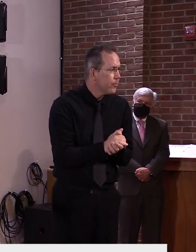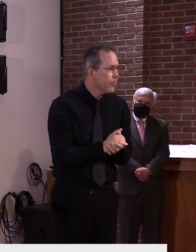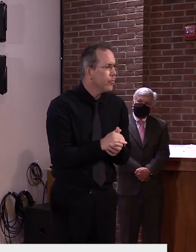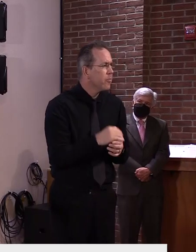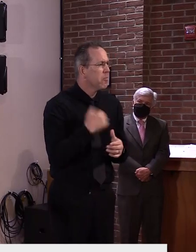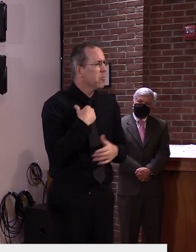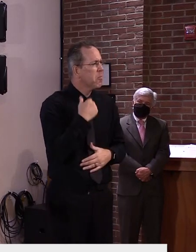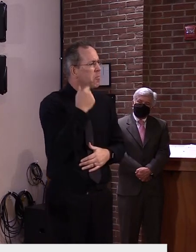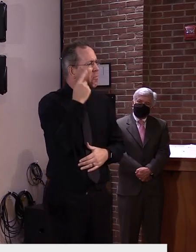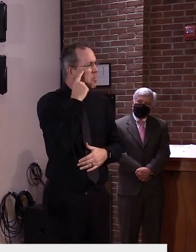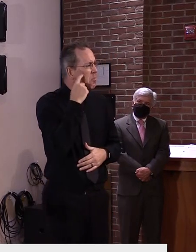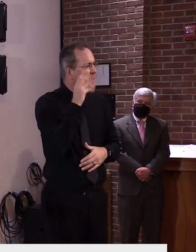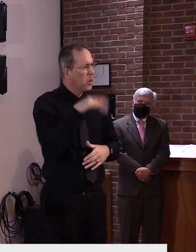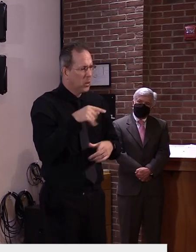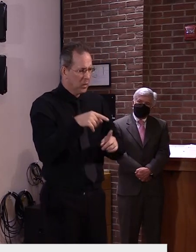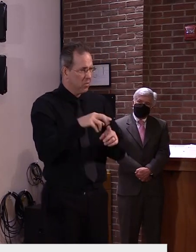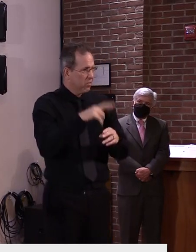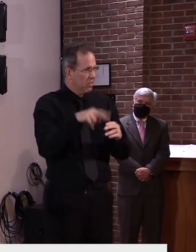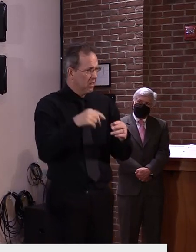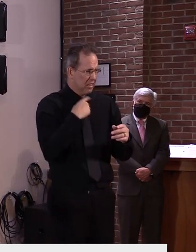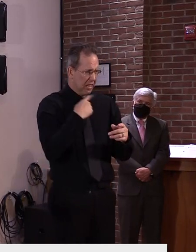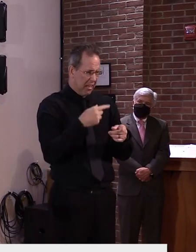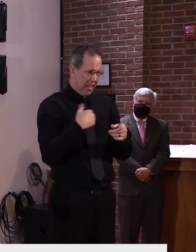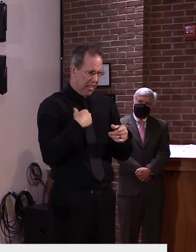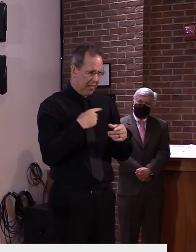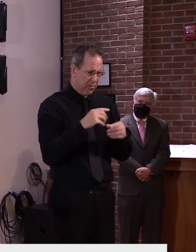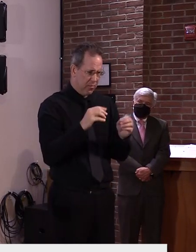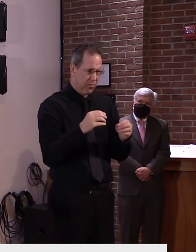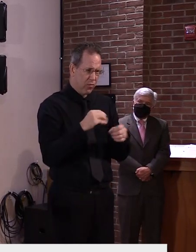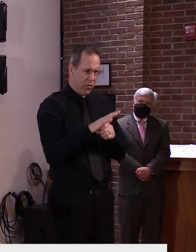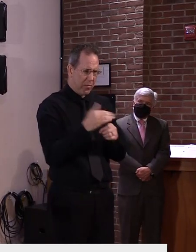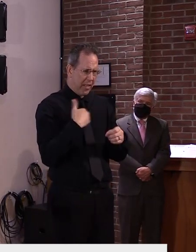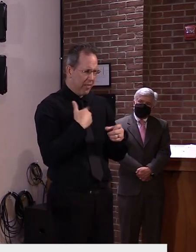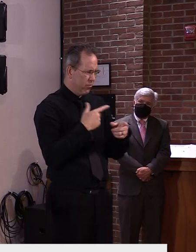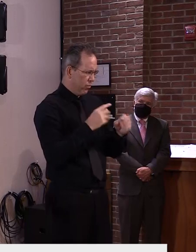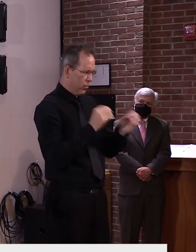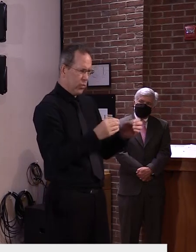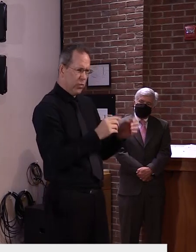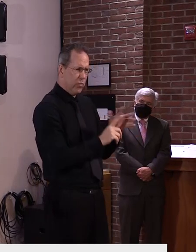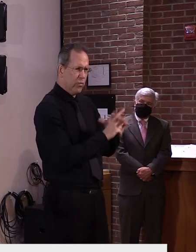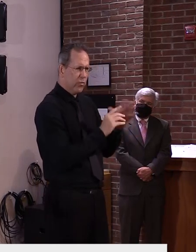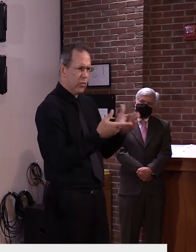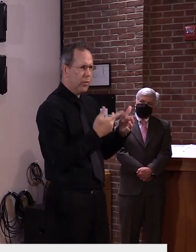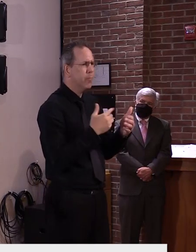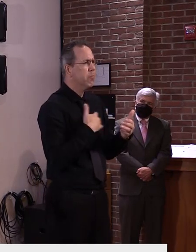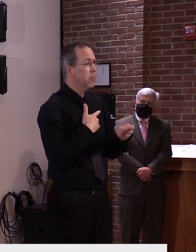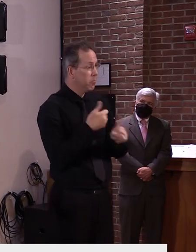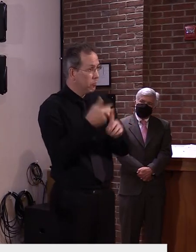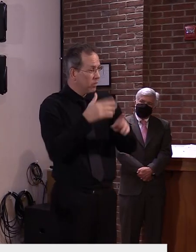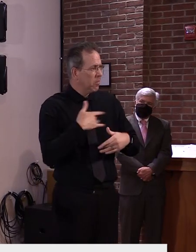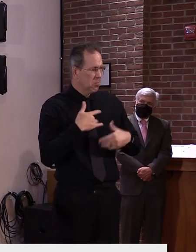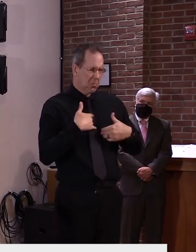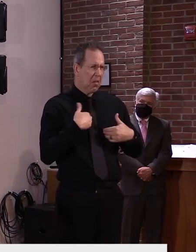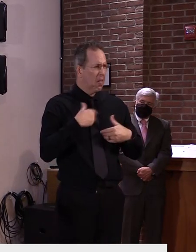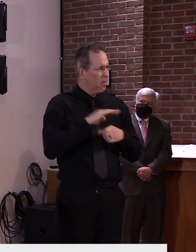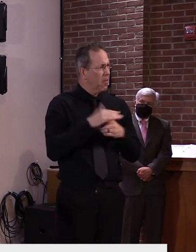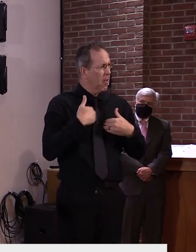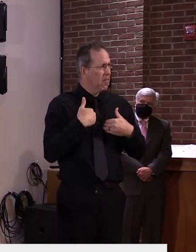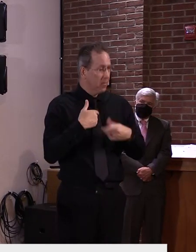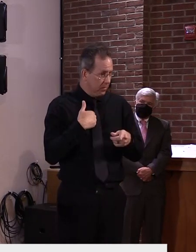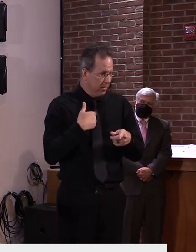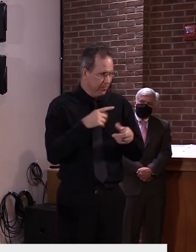you to continue to stay isolated. We're going to repeat your test in X number of days and see what it looks like then.